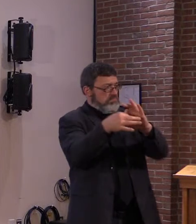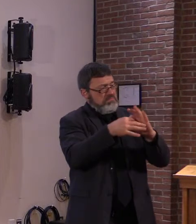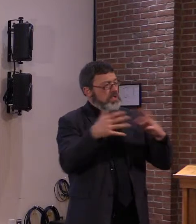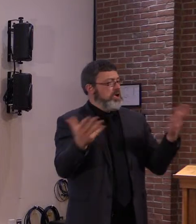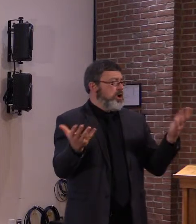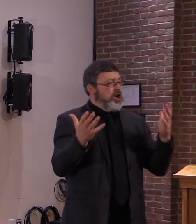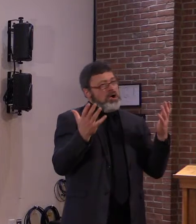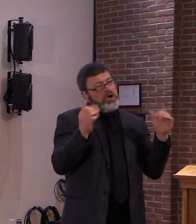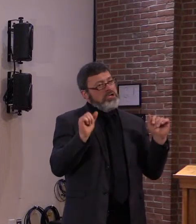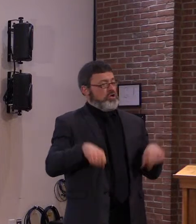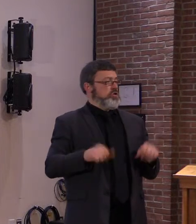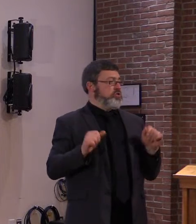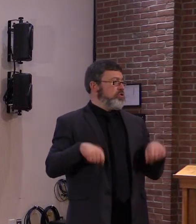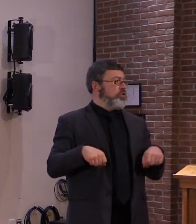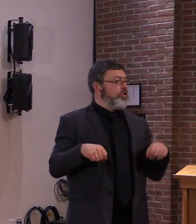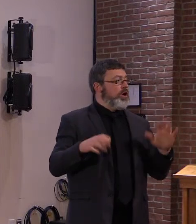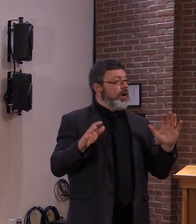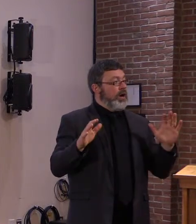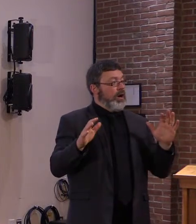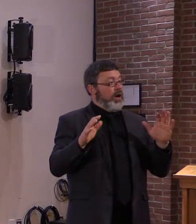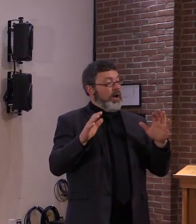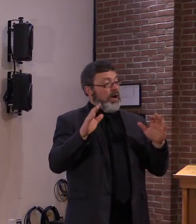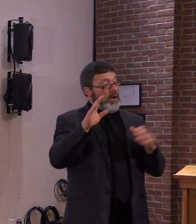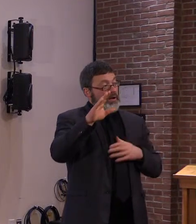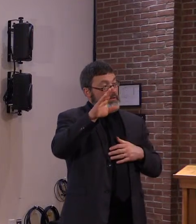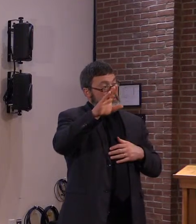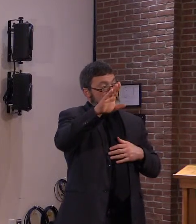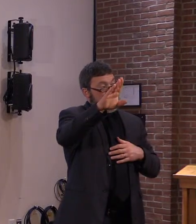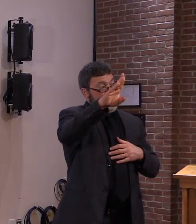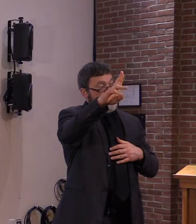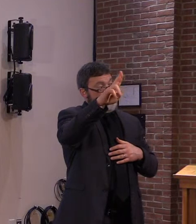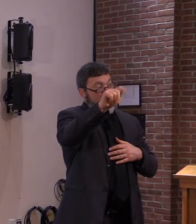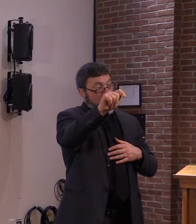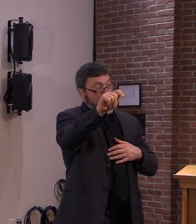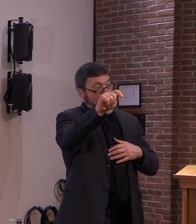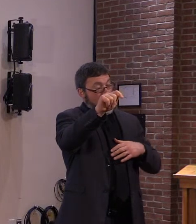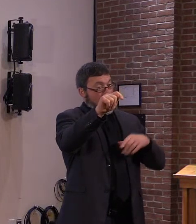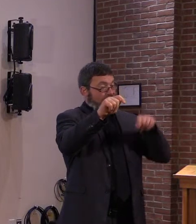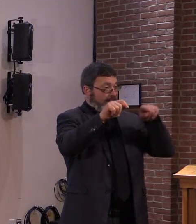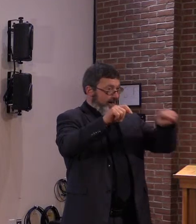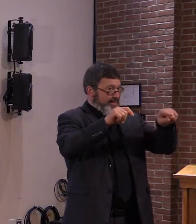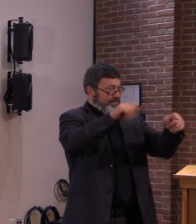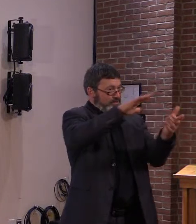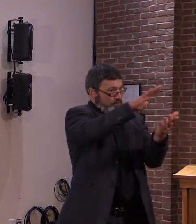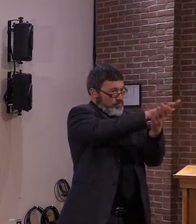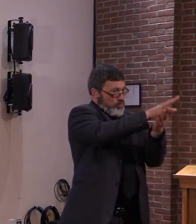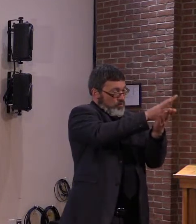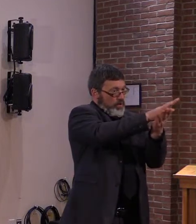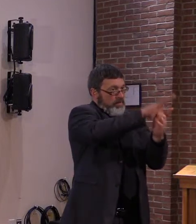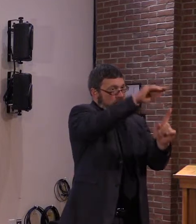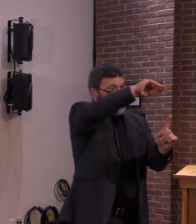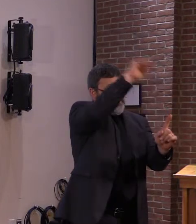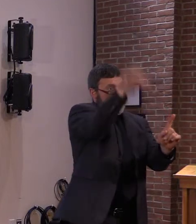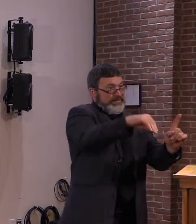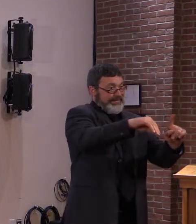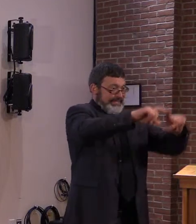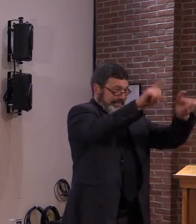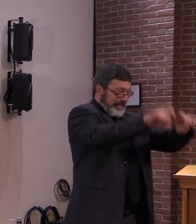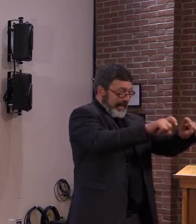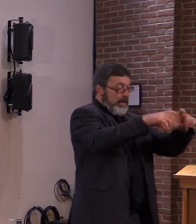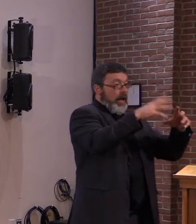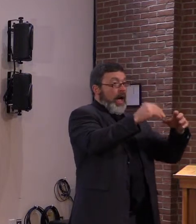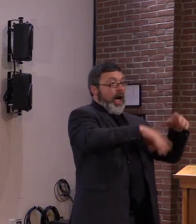Okay, perhaps your office can get back to me on that today? Absolutely. Thank you. Thank you,